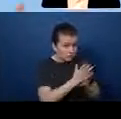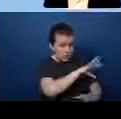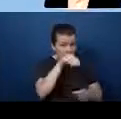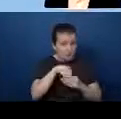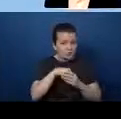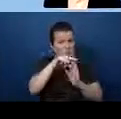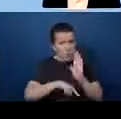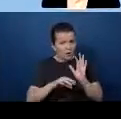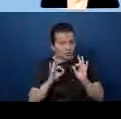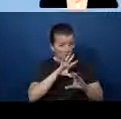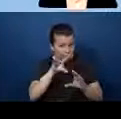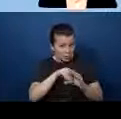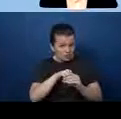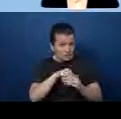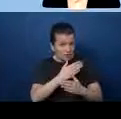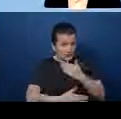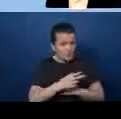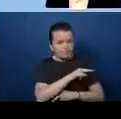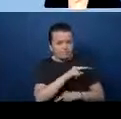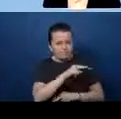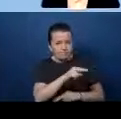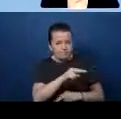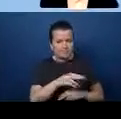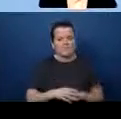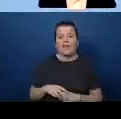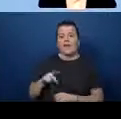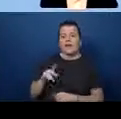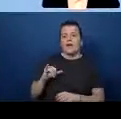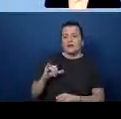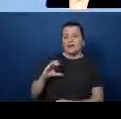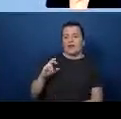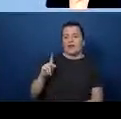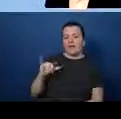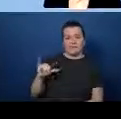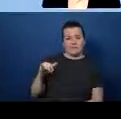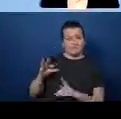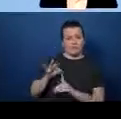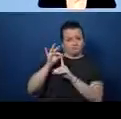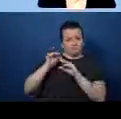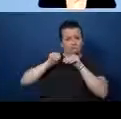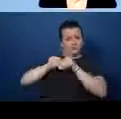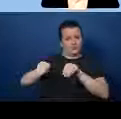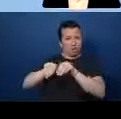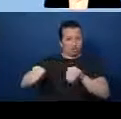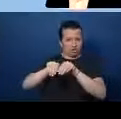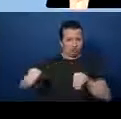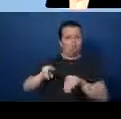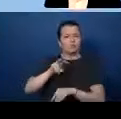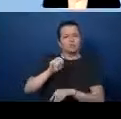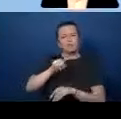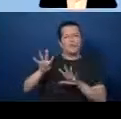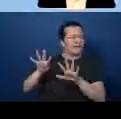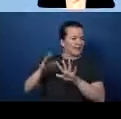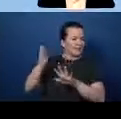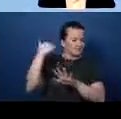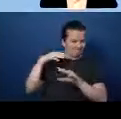And Kiki has been teaching in a special school since 2019, and is a member of